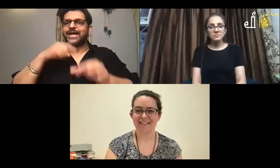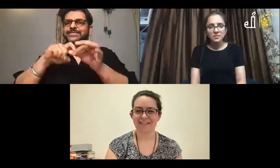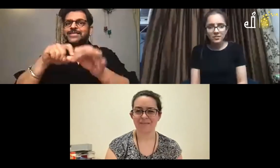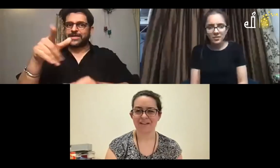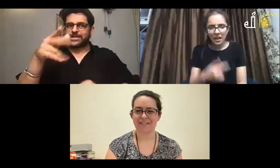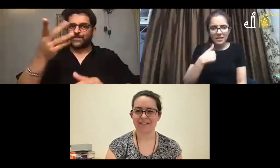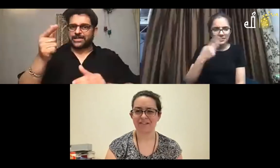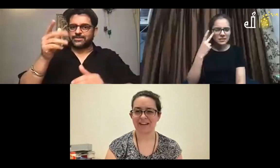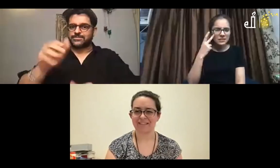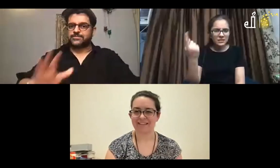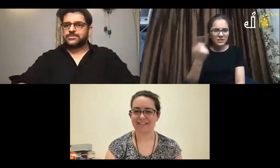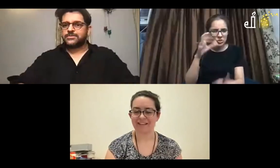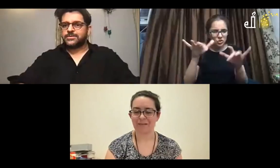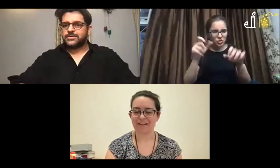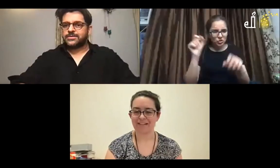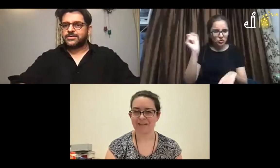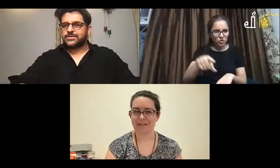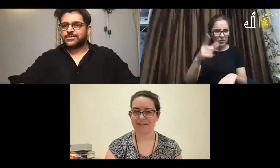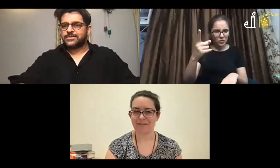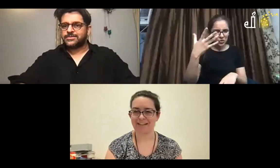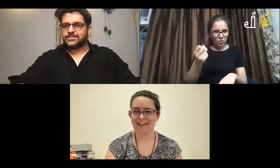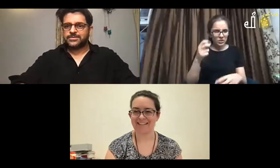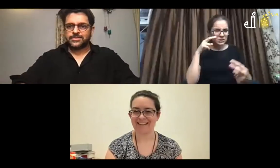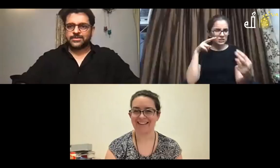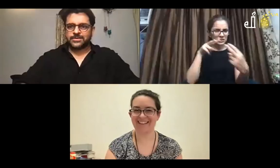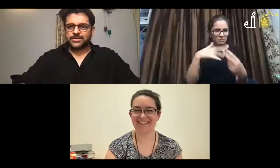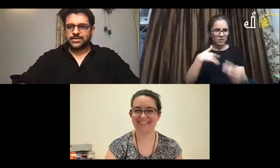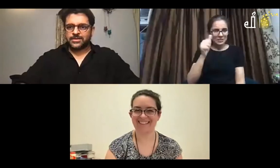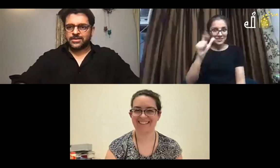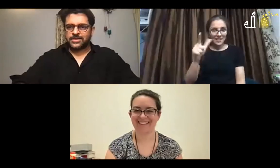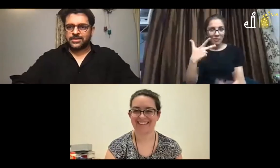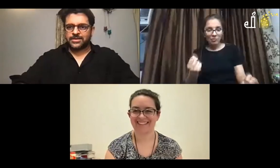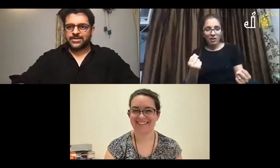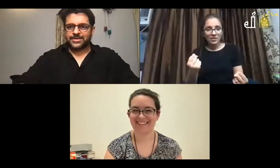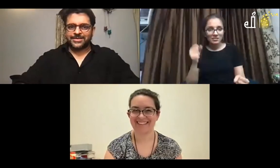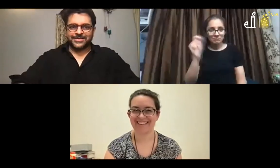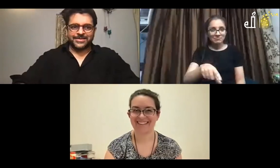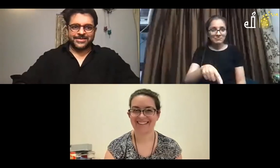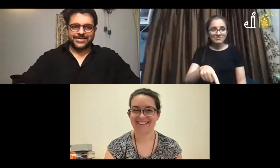I see someone in the chat that said they wanted to see me use ASL.